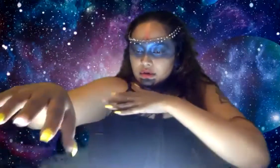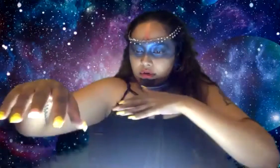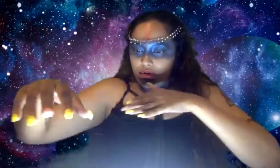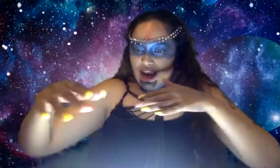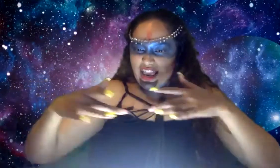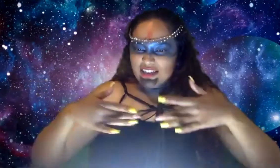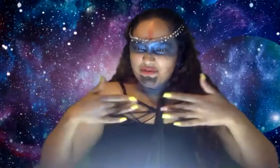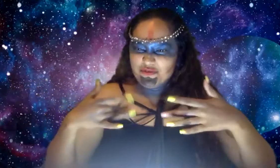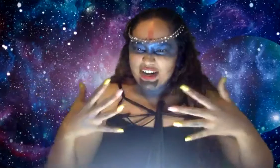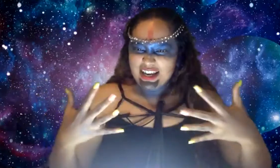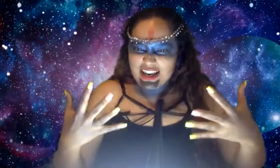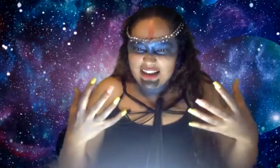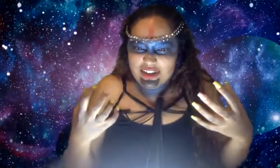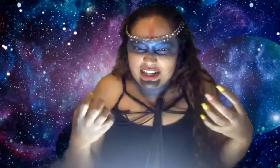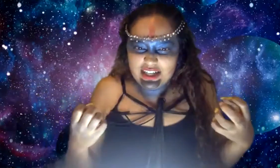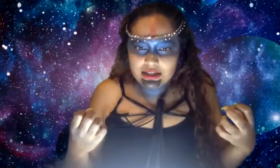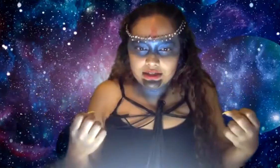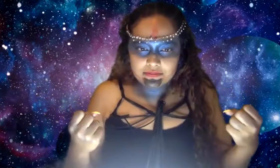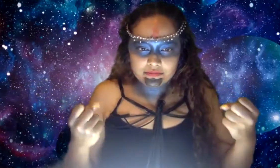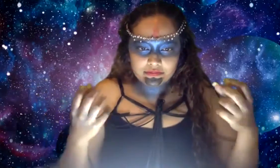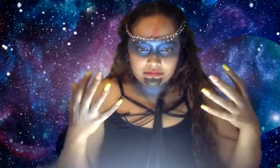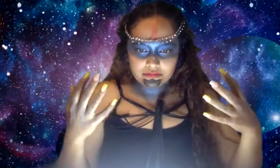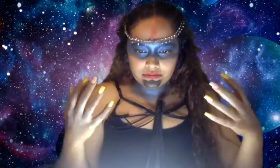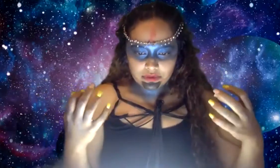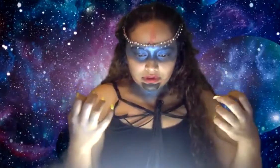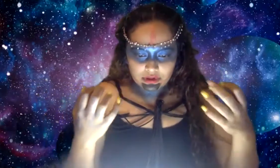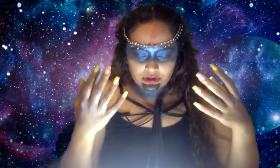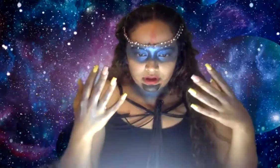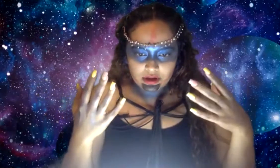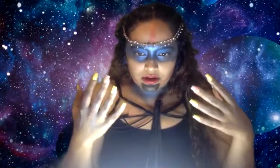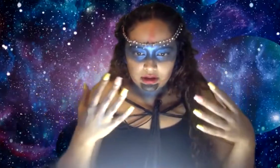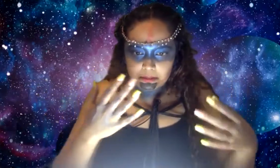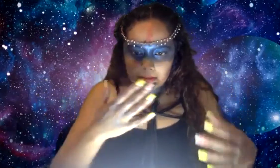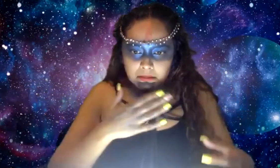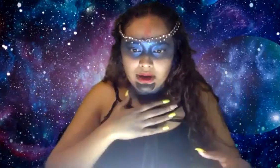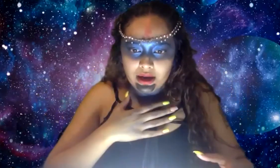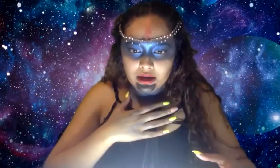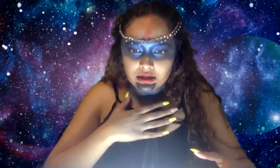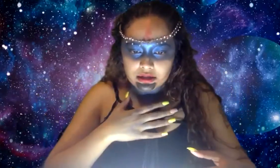I was covered in goosebumps. And I suddenly felt so powerful.